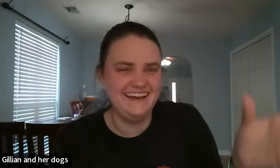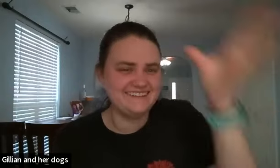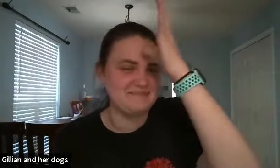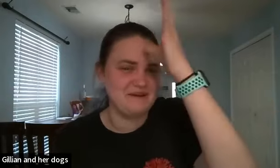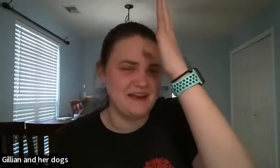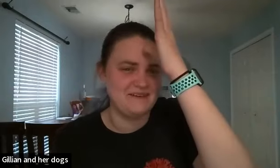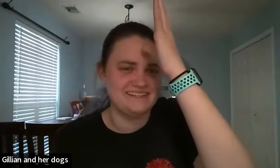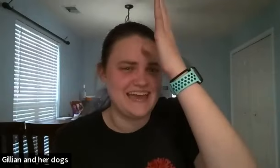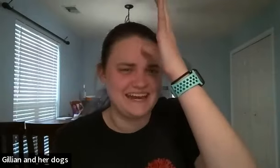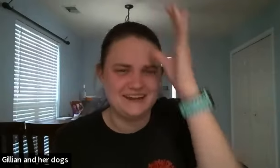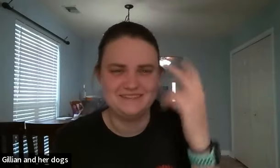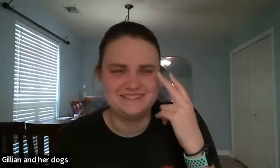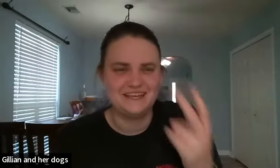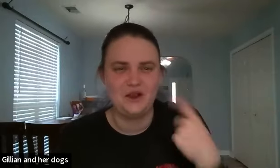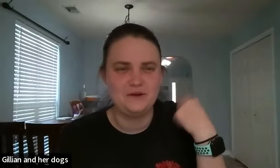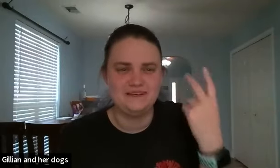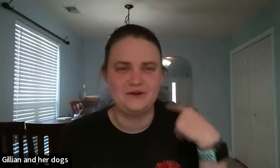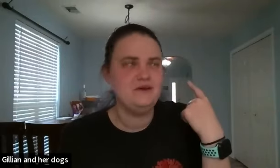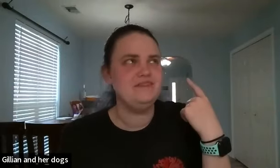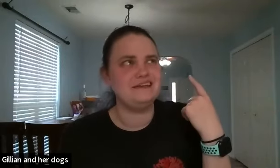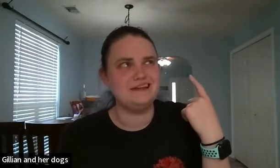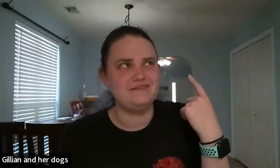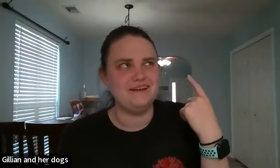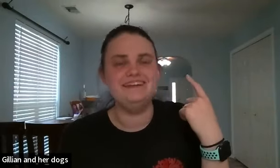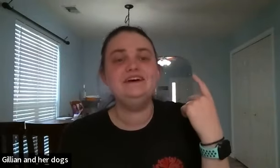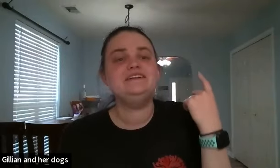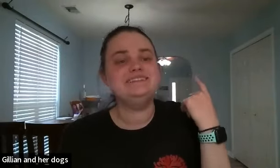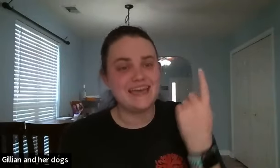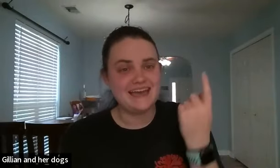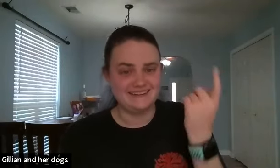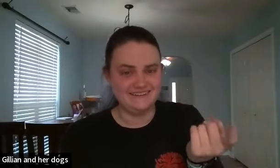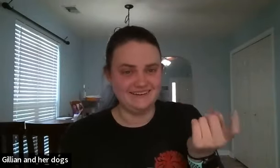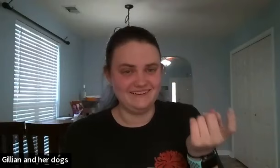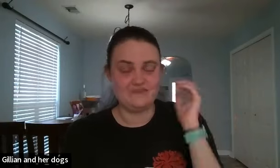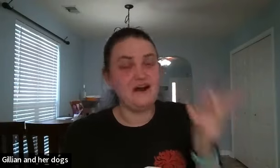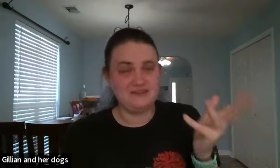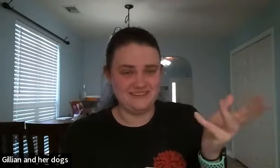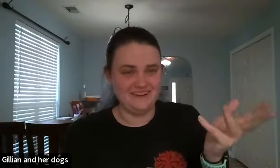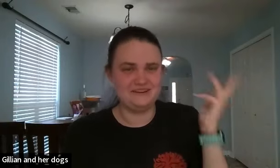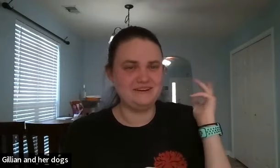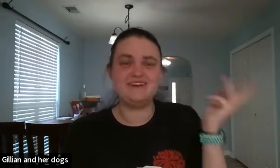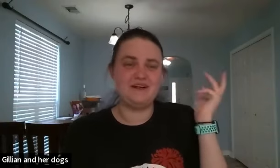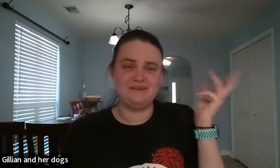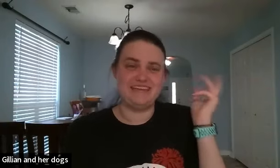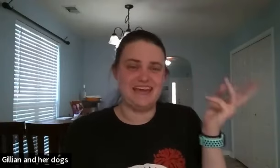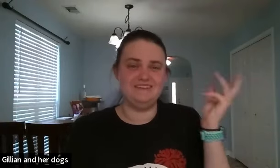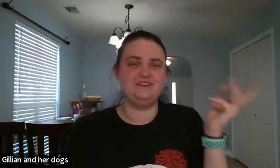was like, my mind going dad. And I even like heard me go, that's not right. Dad-in-law. Our father-in-law. You don't even call him a dad-in-law. You call